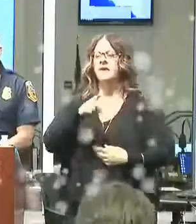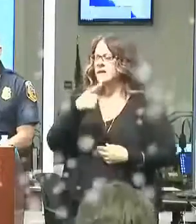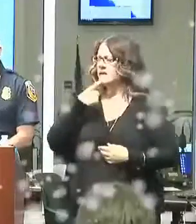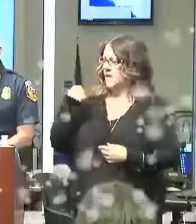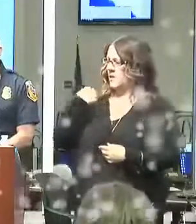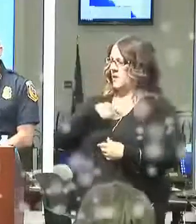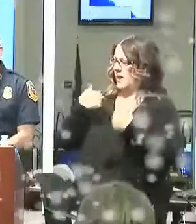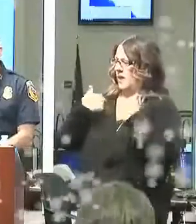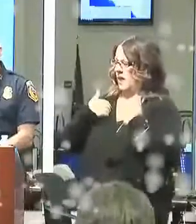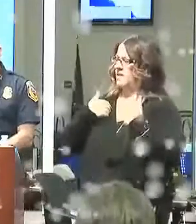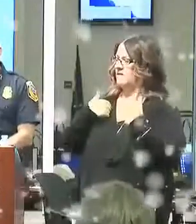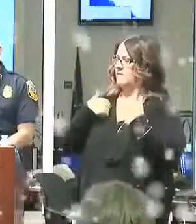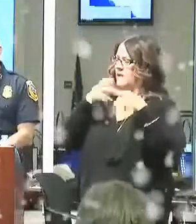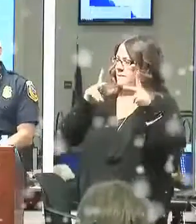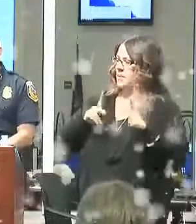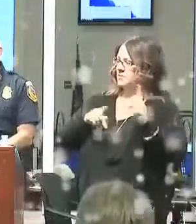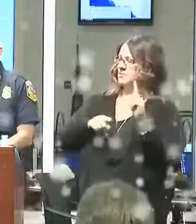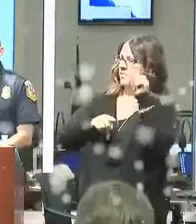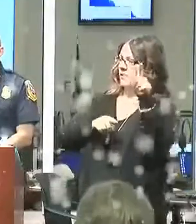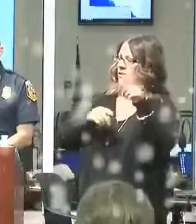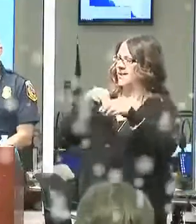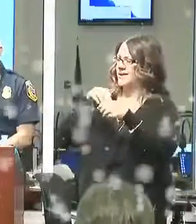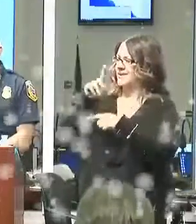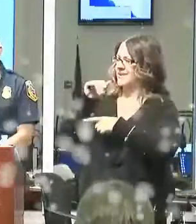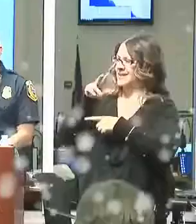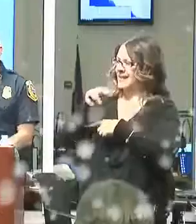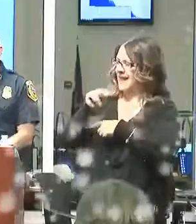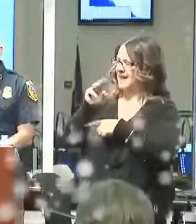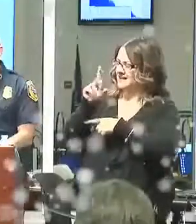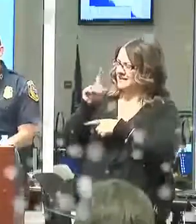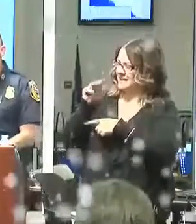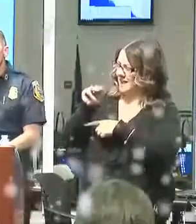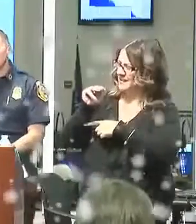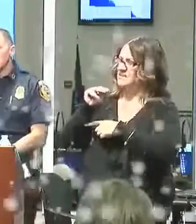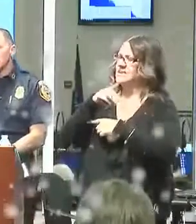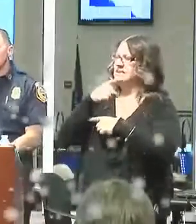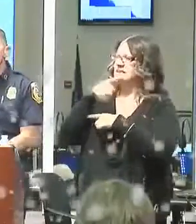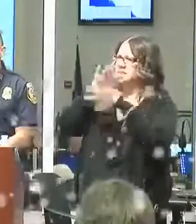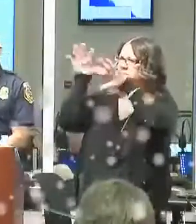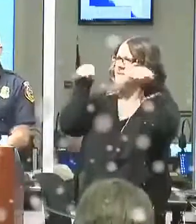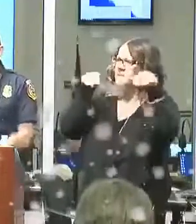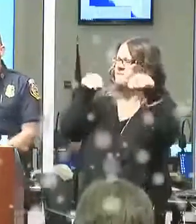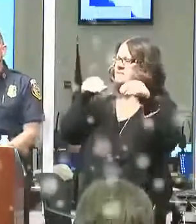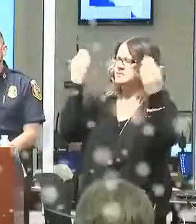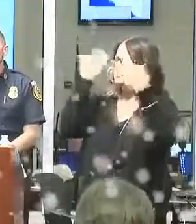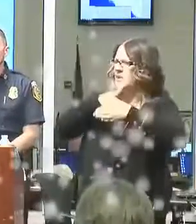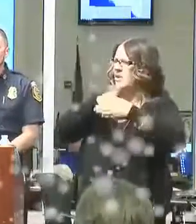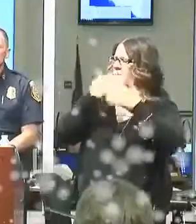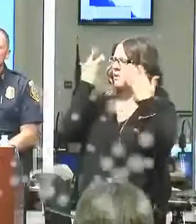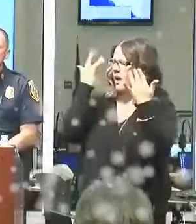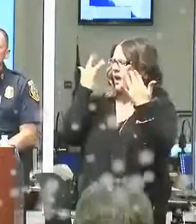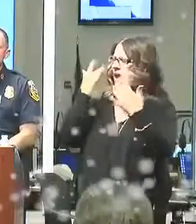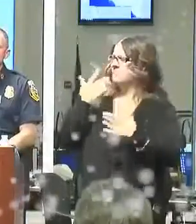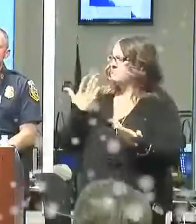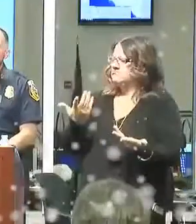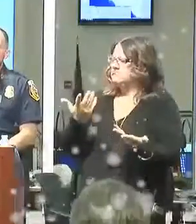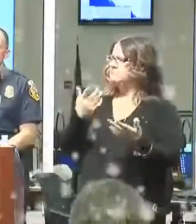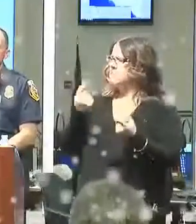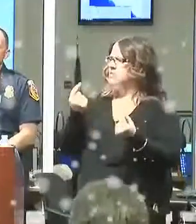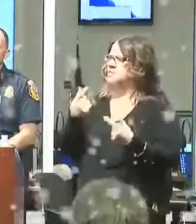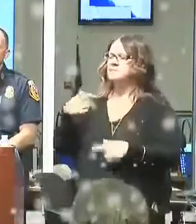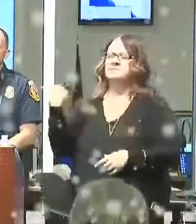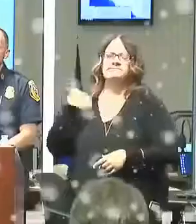out at the dam, and he's telling us that everything is completely dark there. The lights have been shut off. Can you respond to that? And maybe a light on the view?